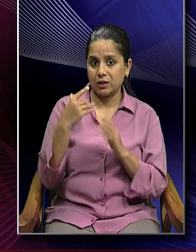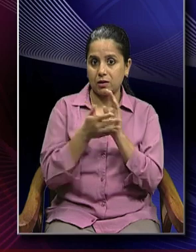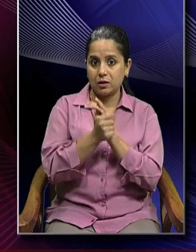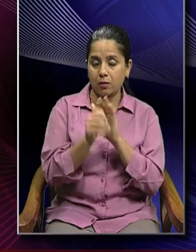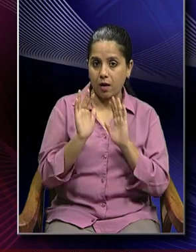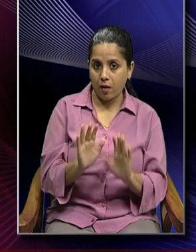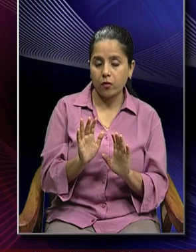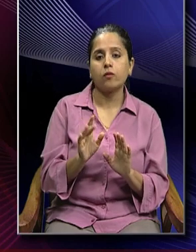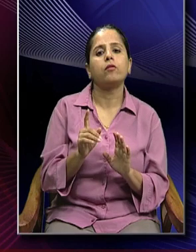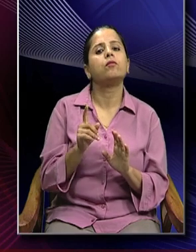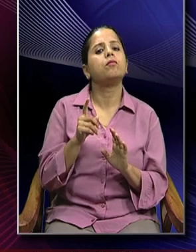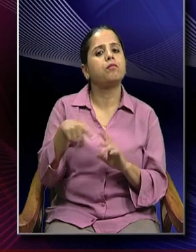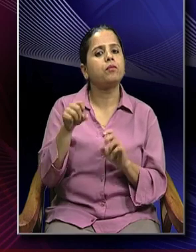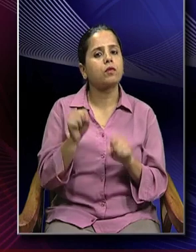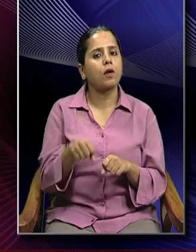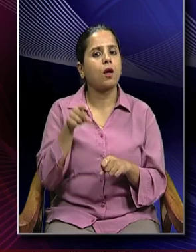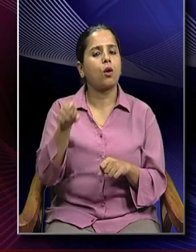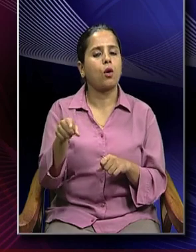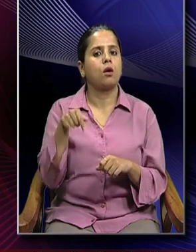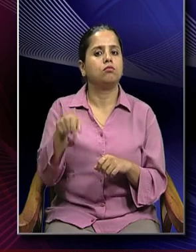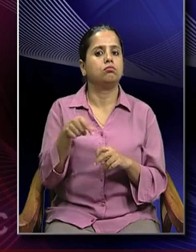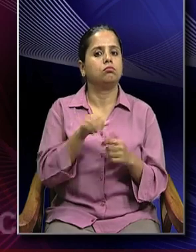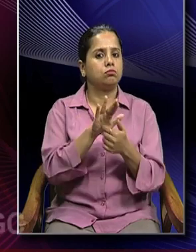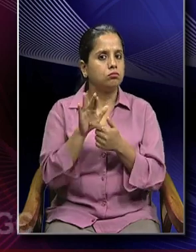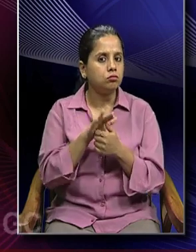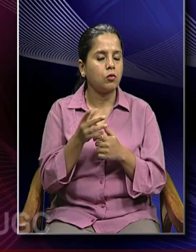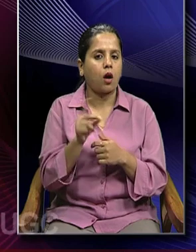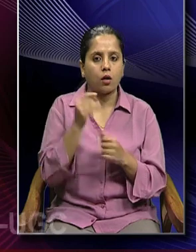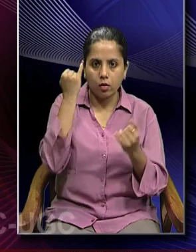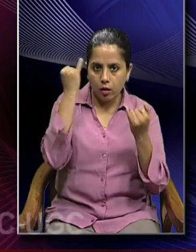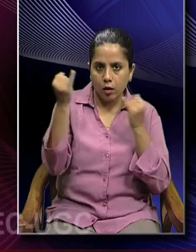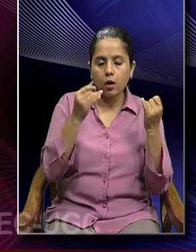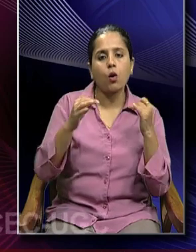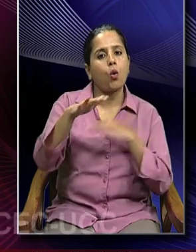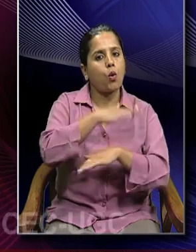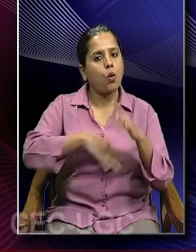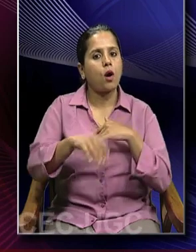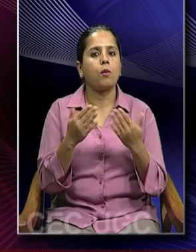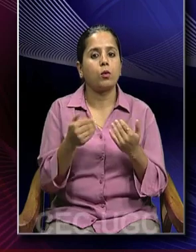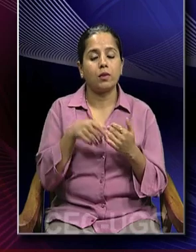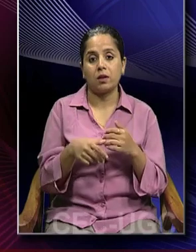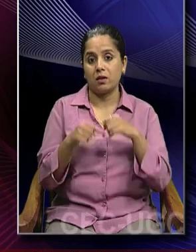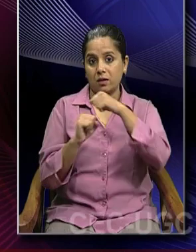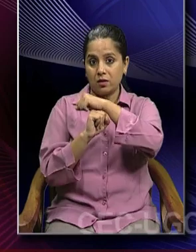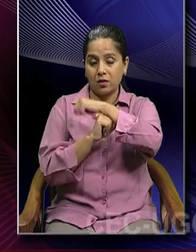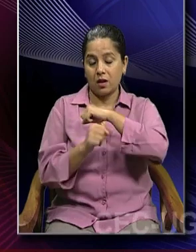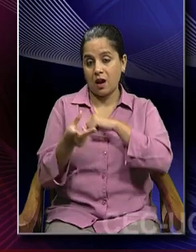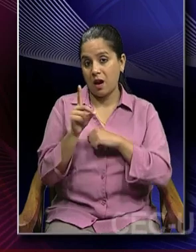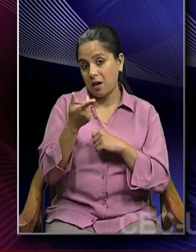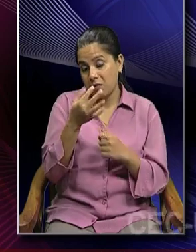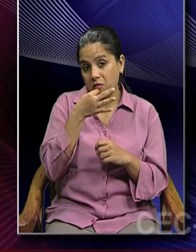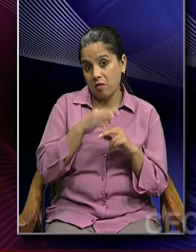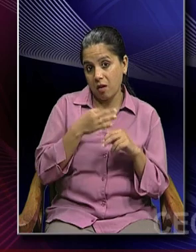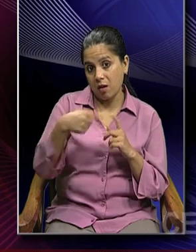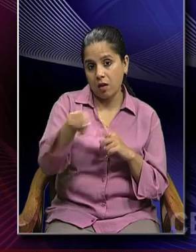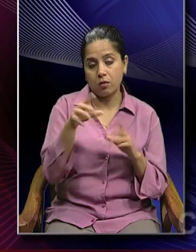can actually hold that flag of reinventing the organization. In restructuring, if you ask me, I would say,